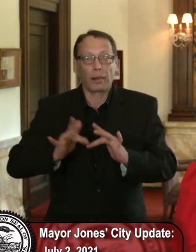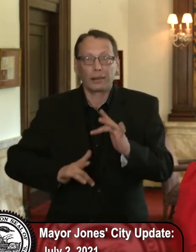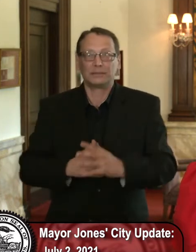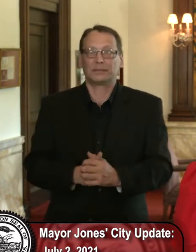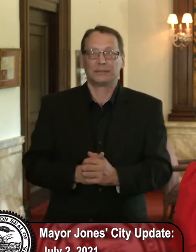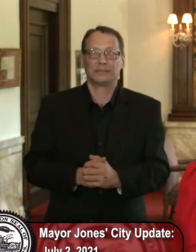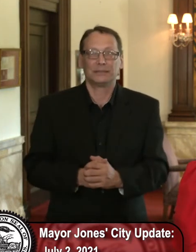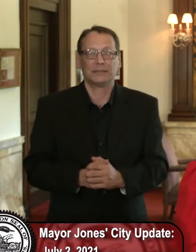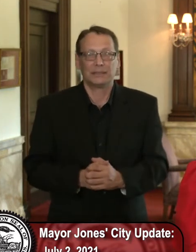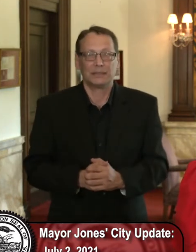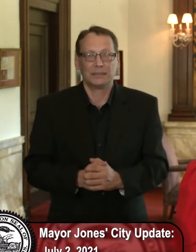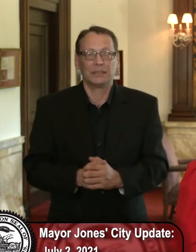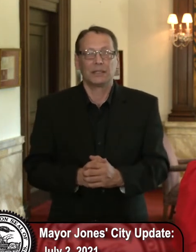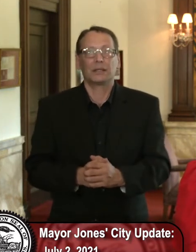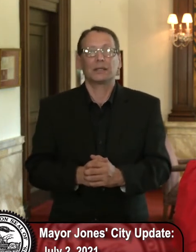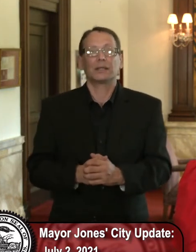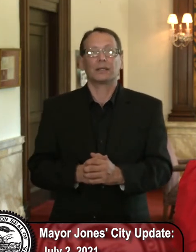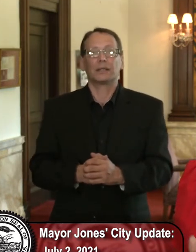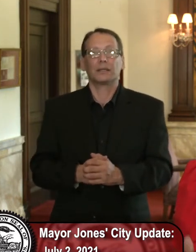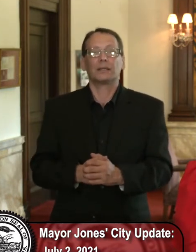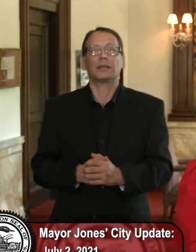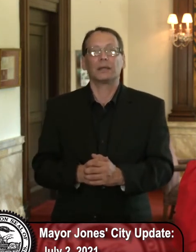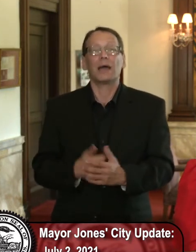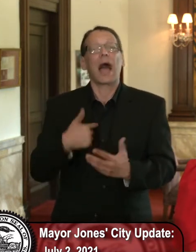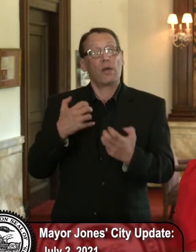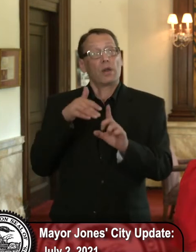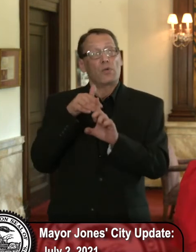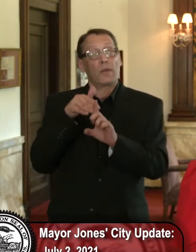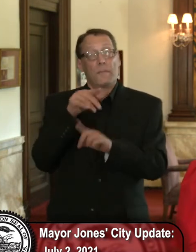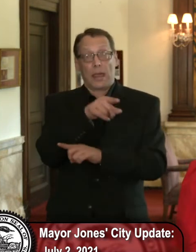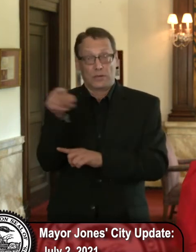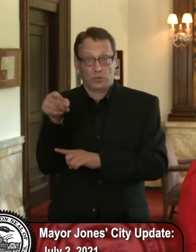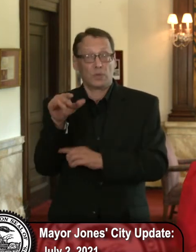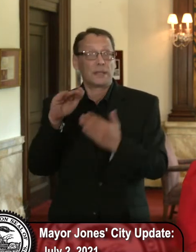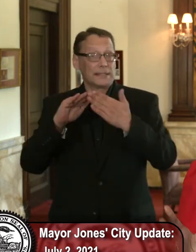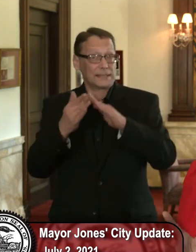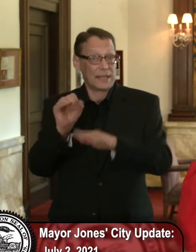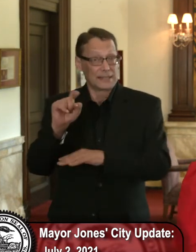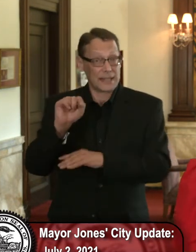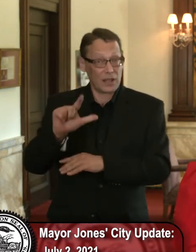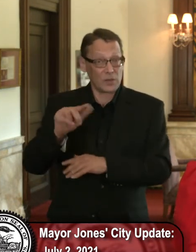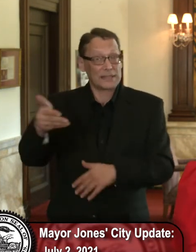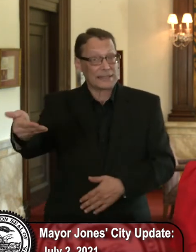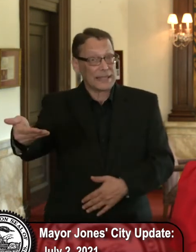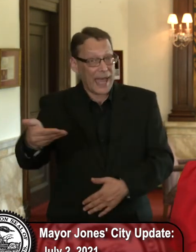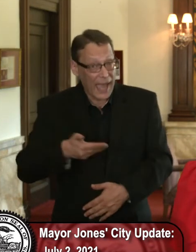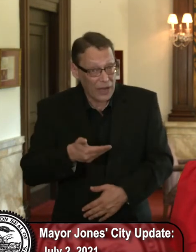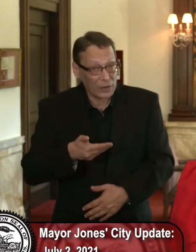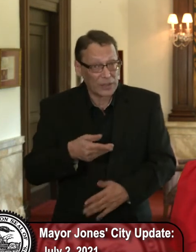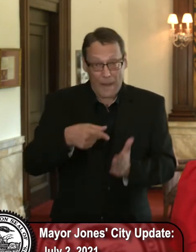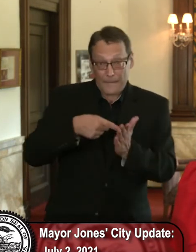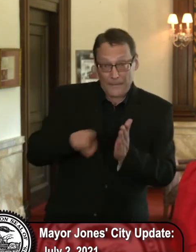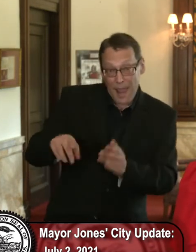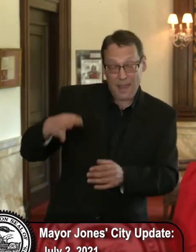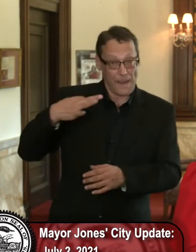opportunity. City hiring. I want to remind you that the City of St. Louis is hiring and that the pay